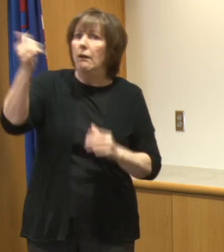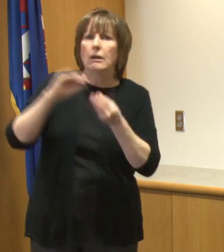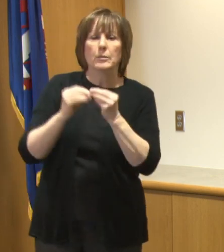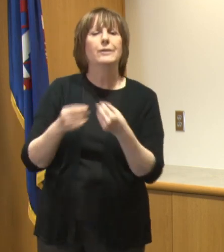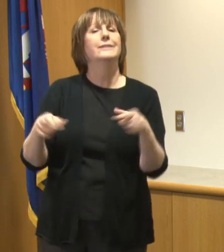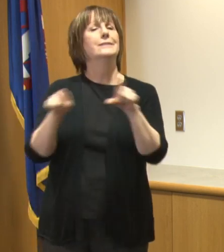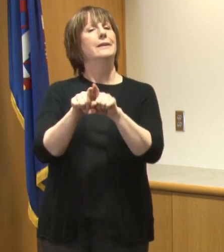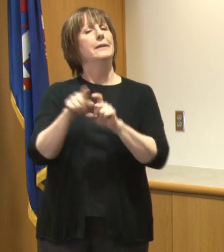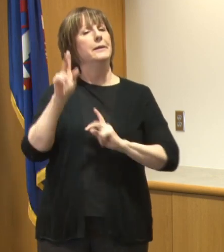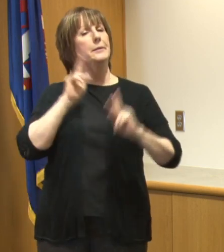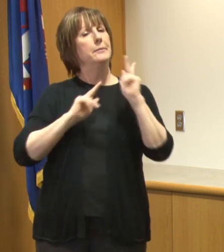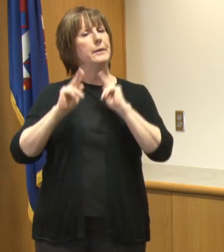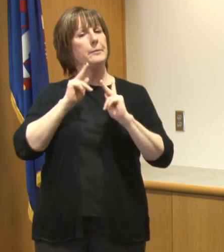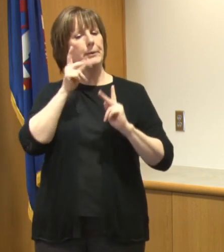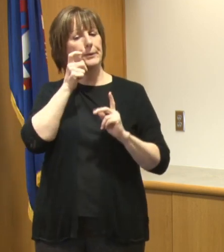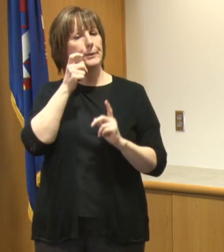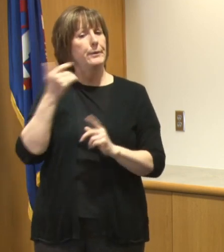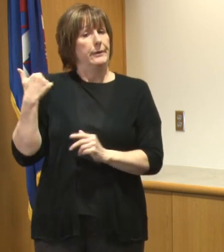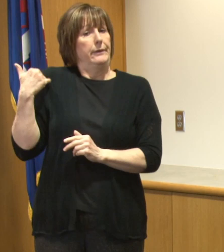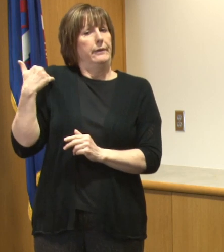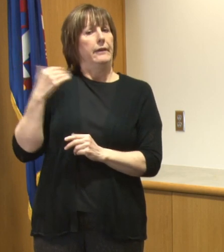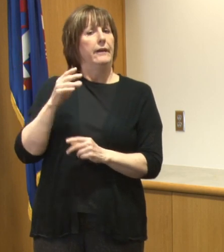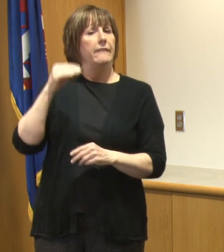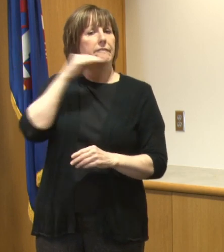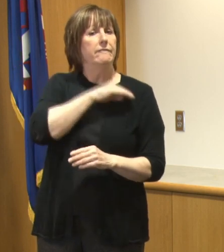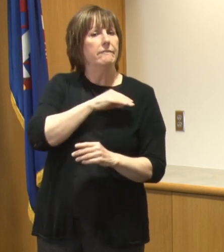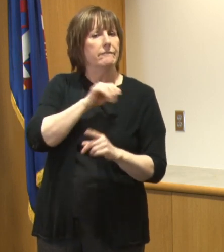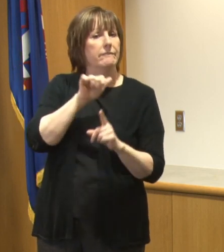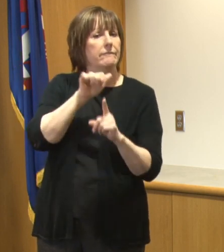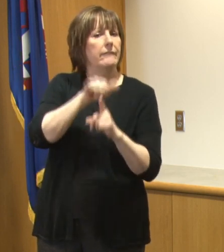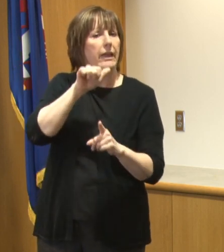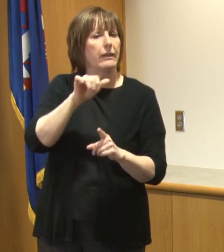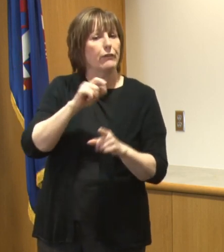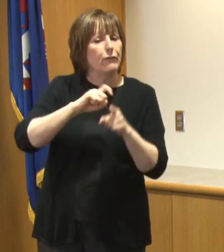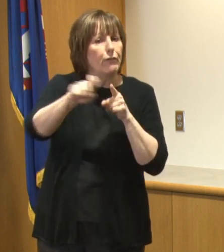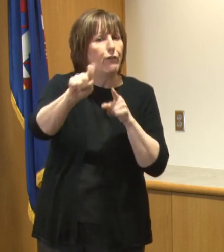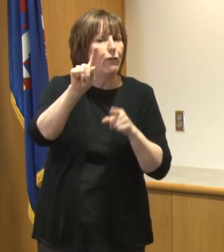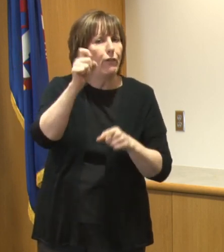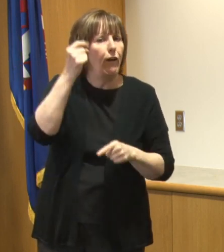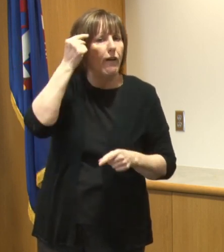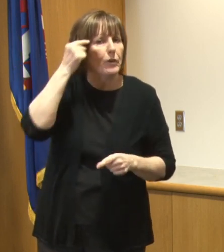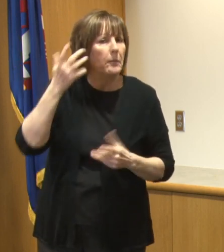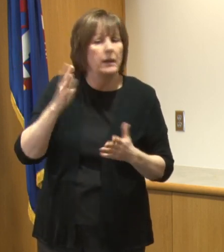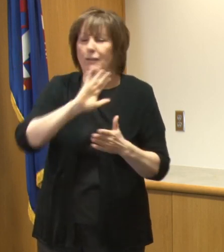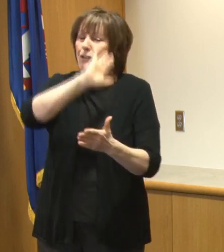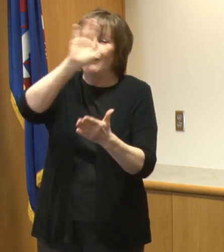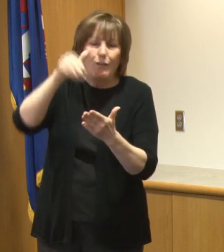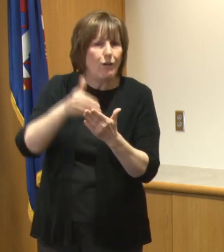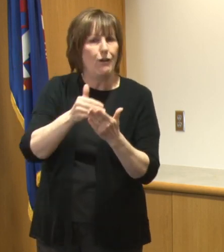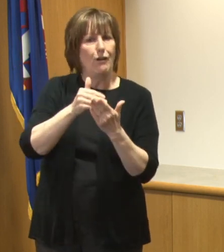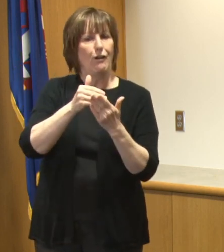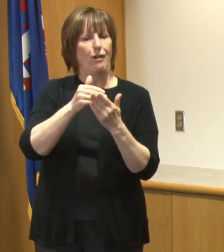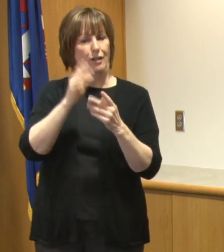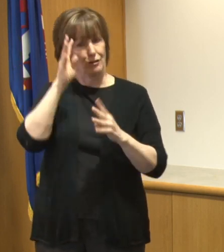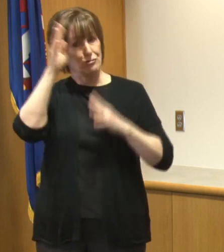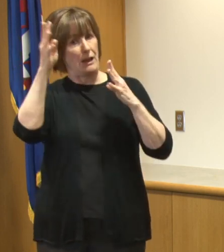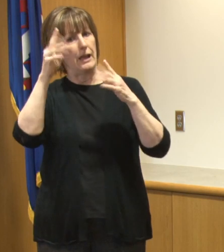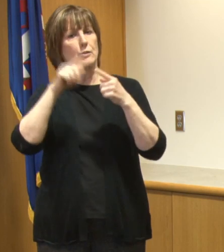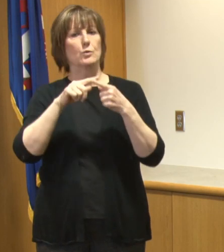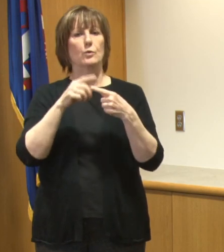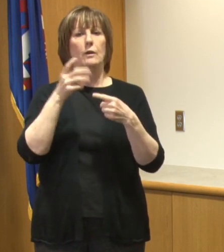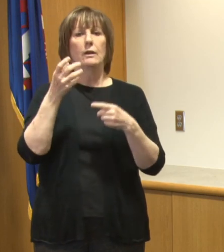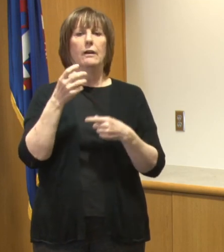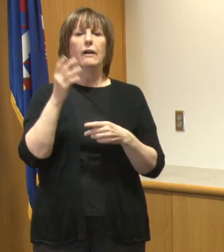the same people that are perpetrating the fake calls from the government. It's all designed to create an